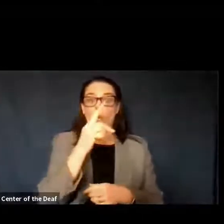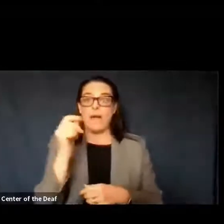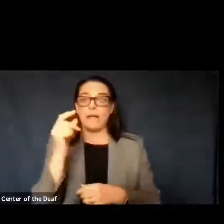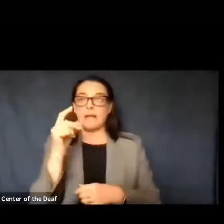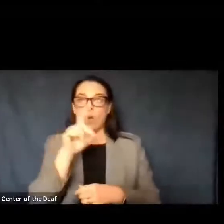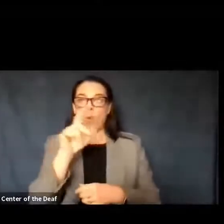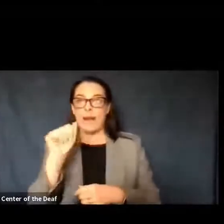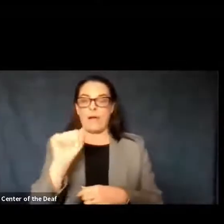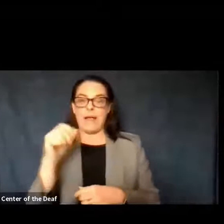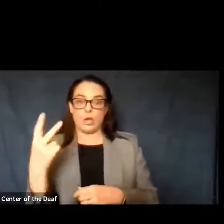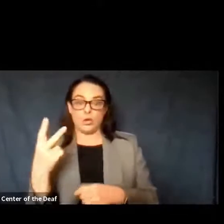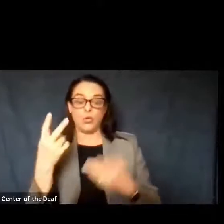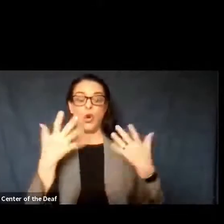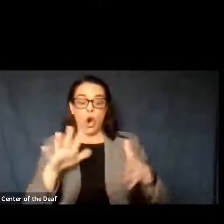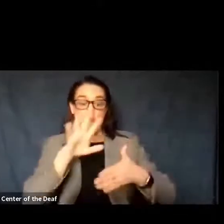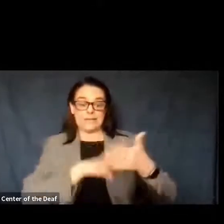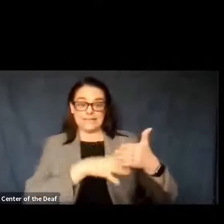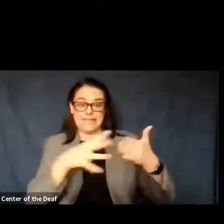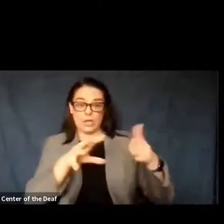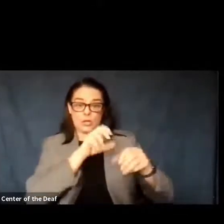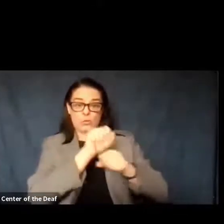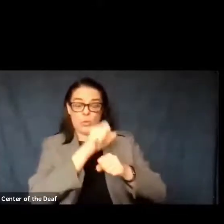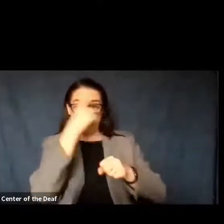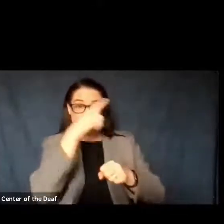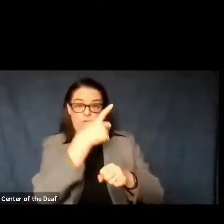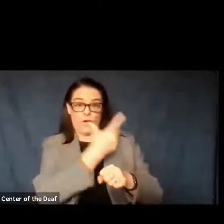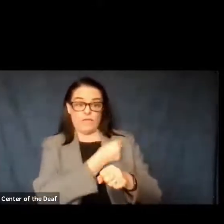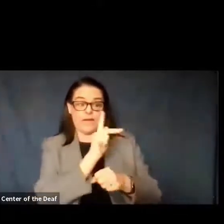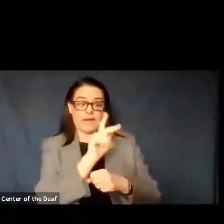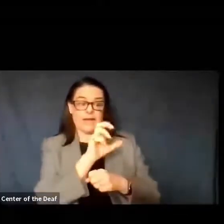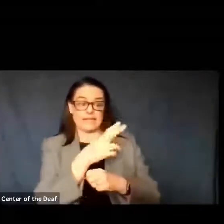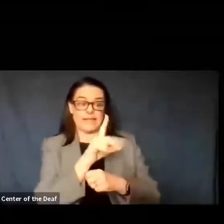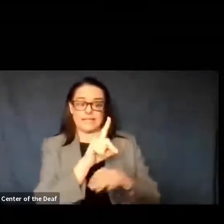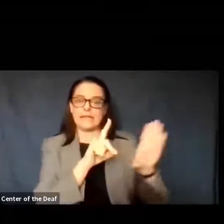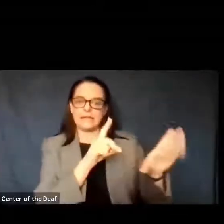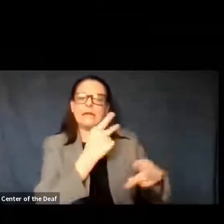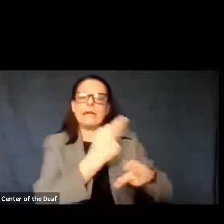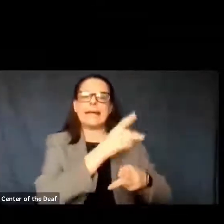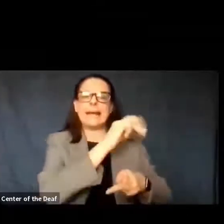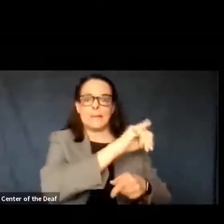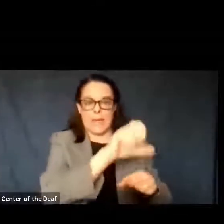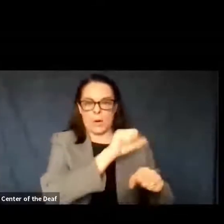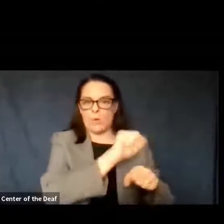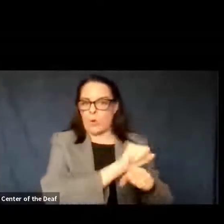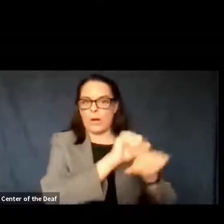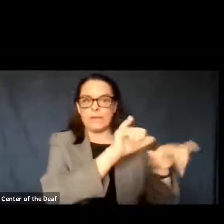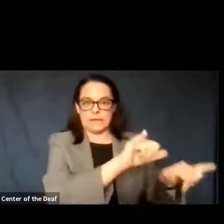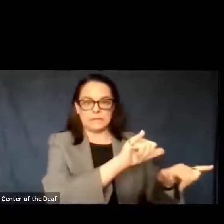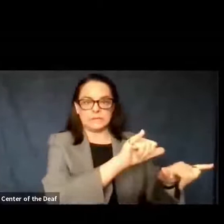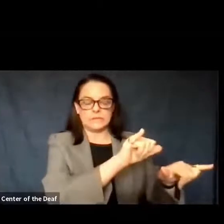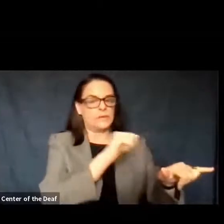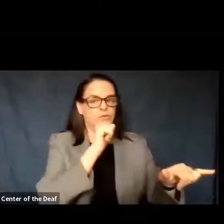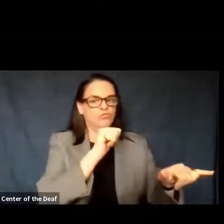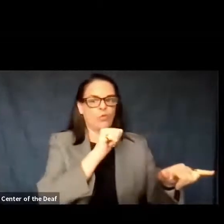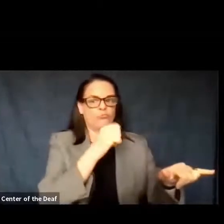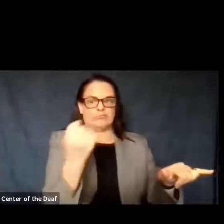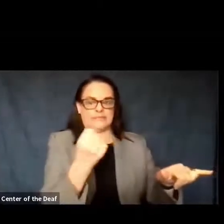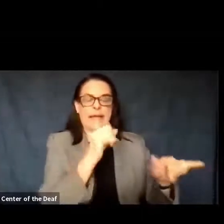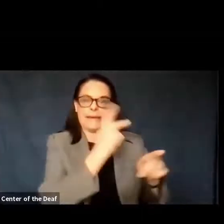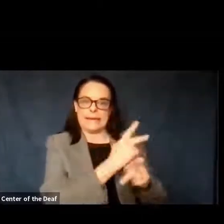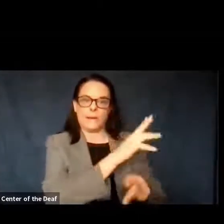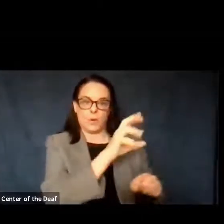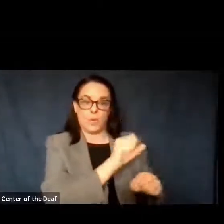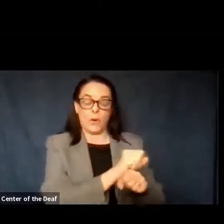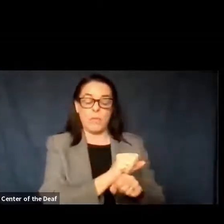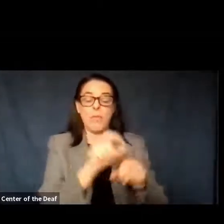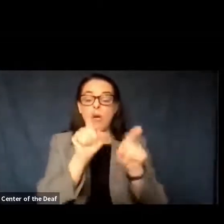through KCHD next week should please still keep their standing appointments. And also, as a note, we will be continuing to reach out